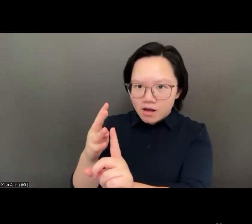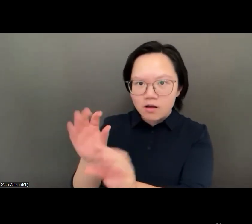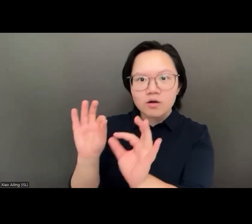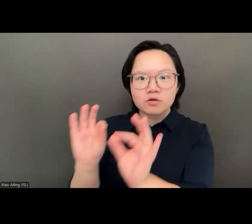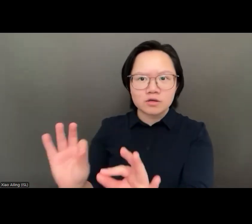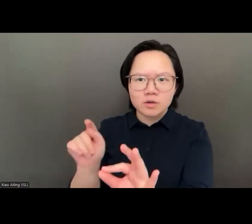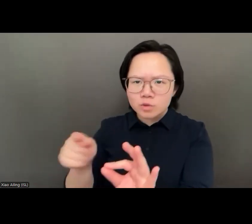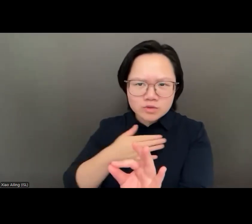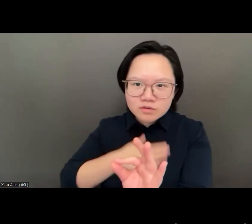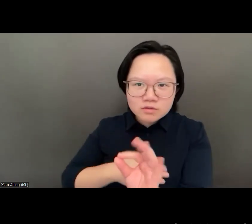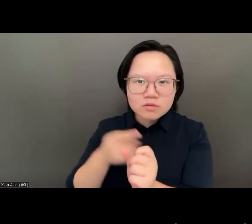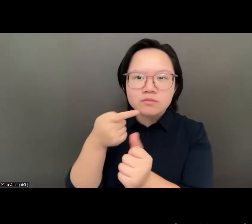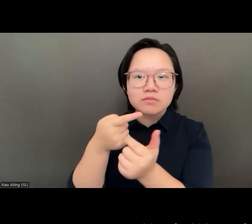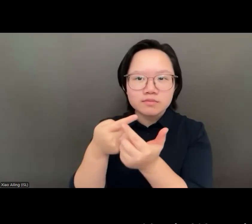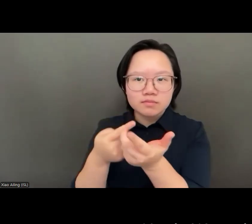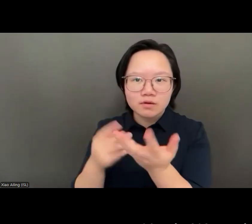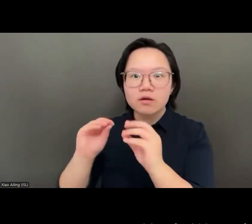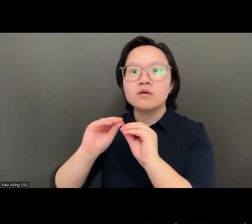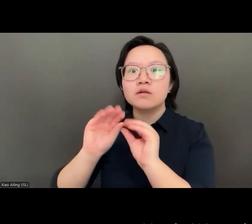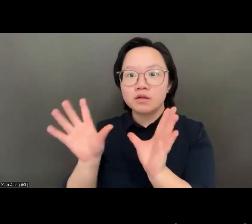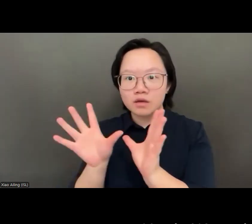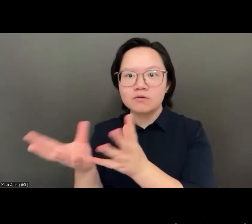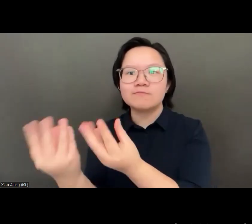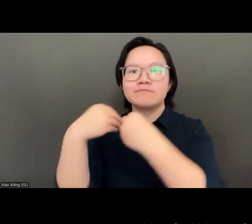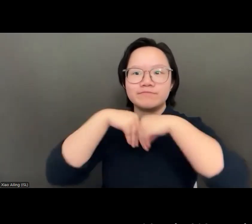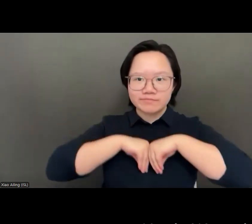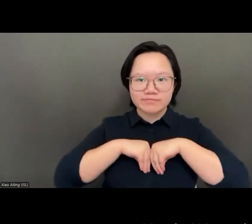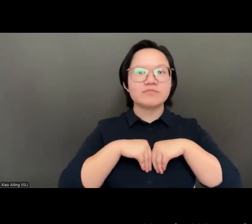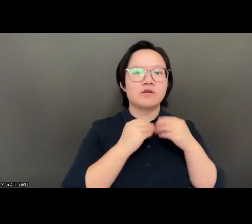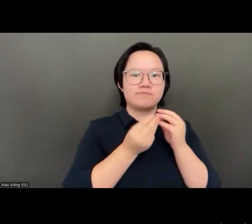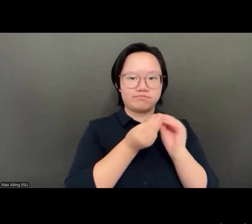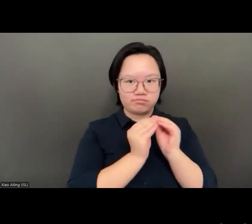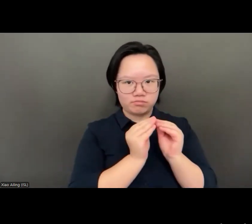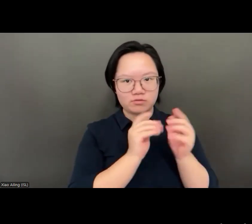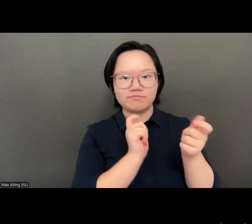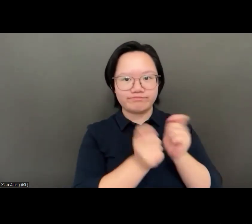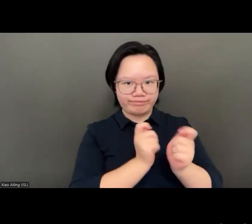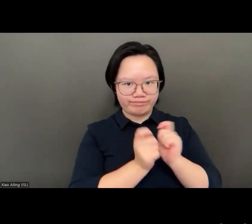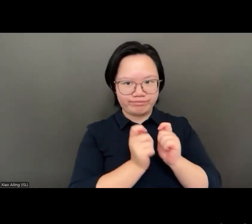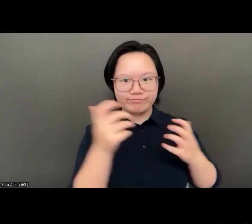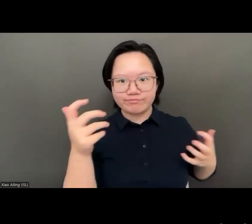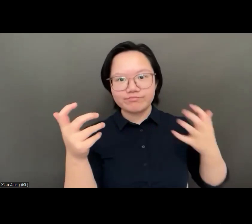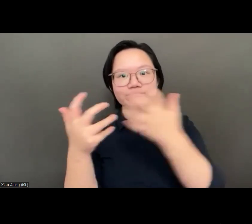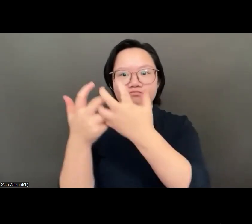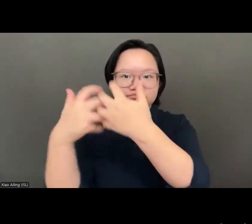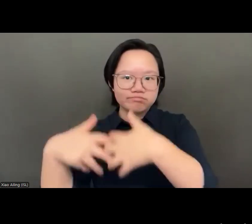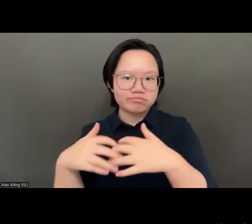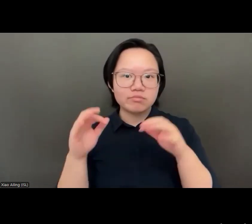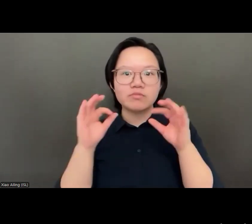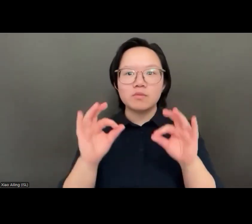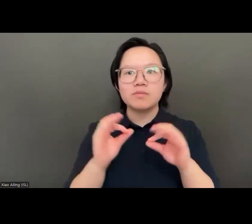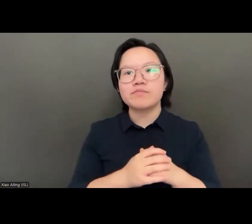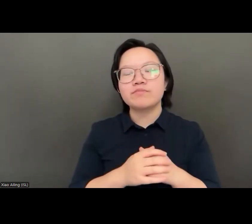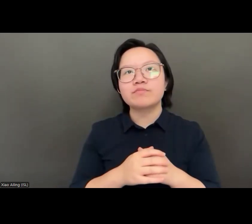child. Nextly, we work on the communication part, as communication plays very important